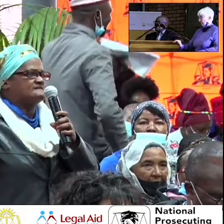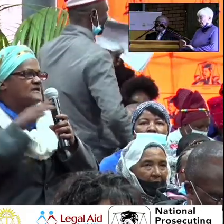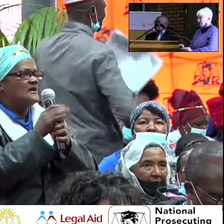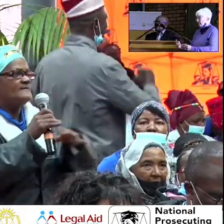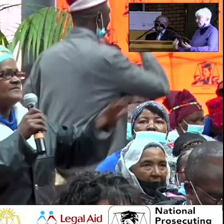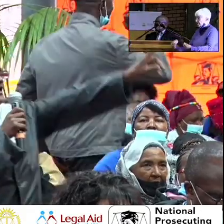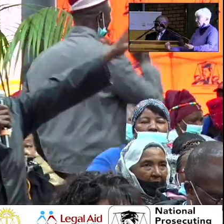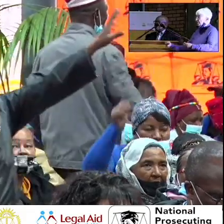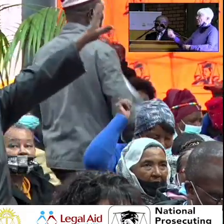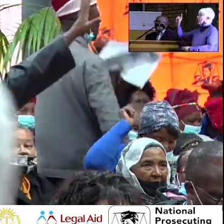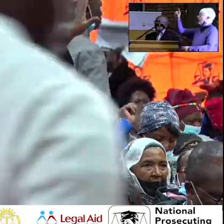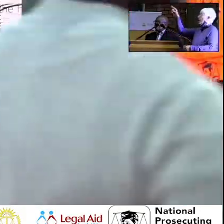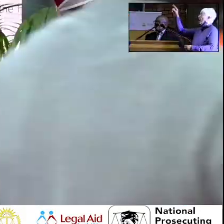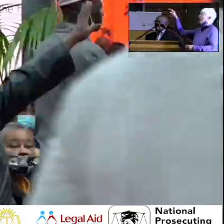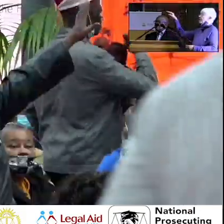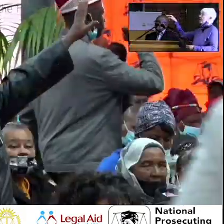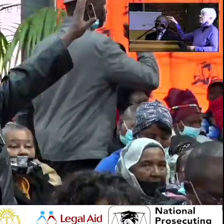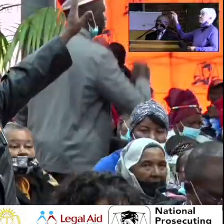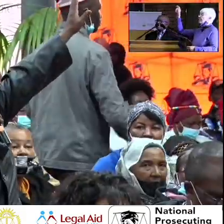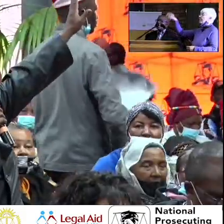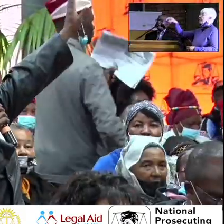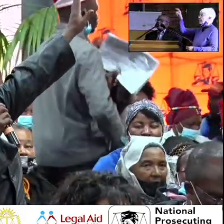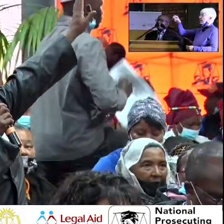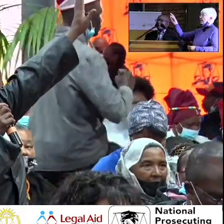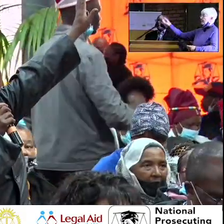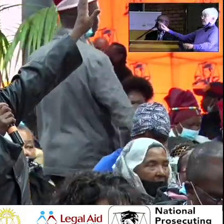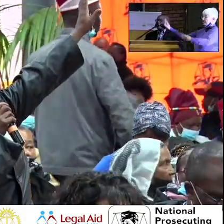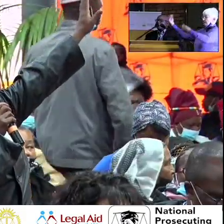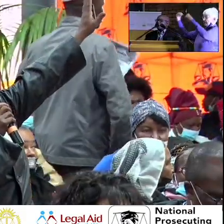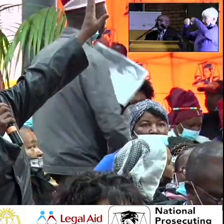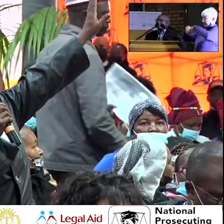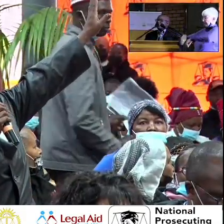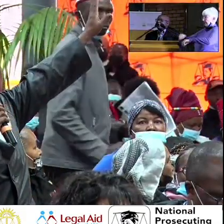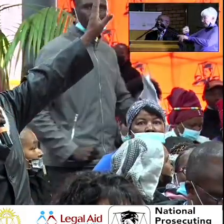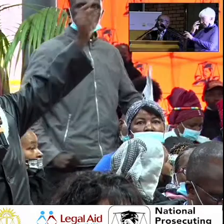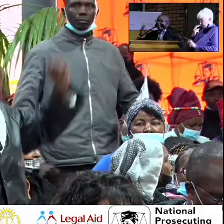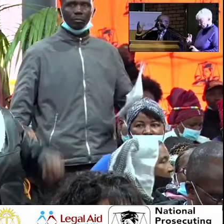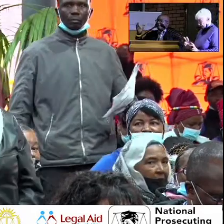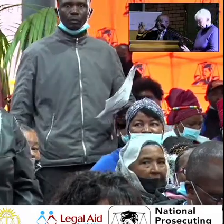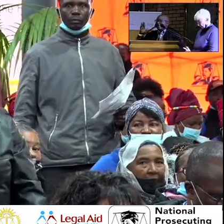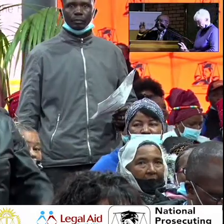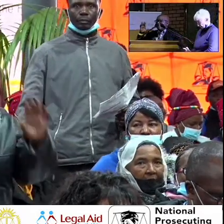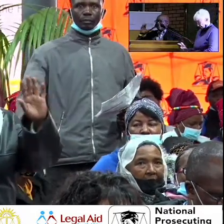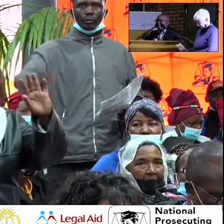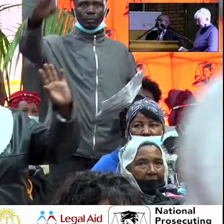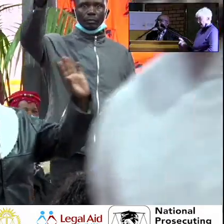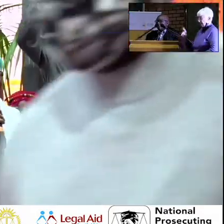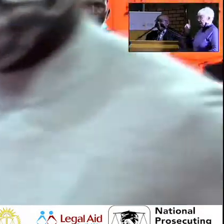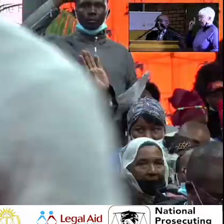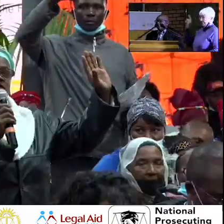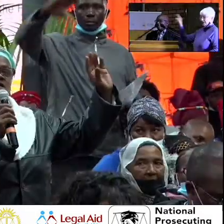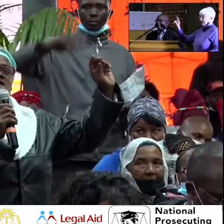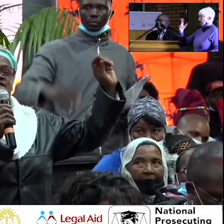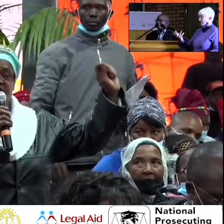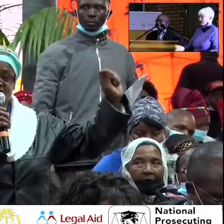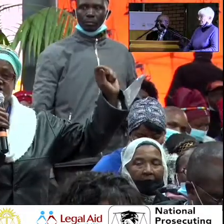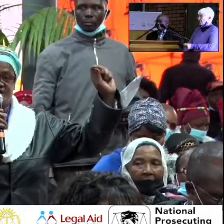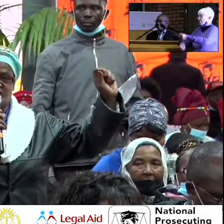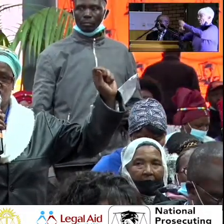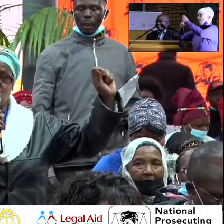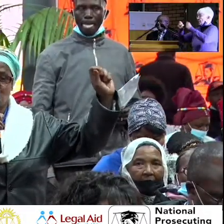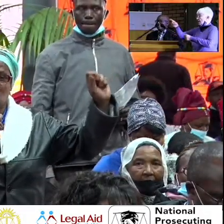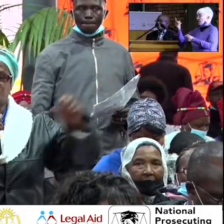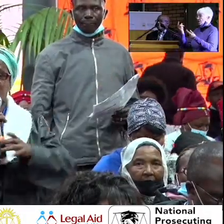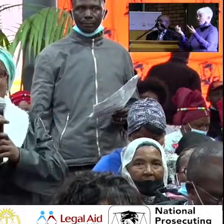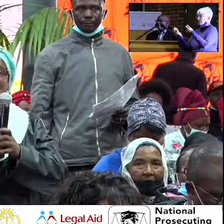workers. You talk about 37 social workers. All right, I think Now, you've got the comrade, point. this is